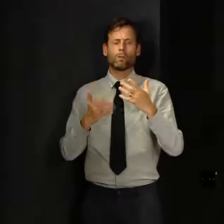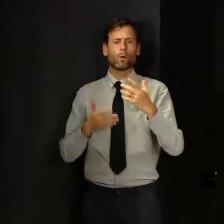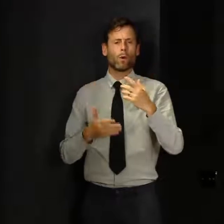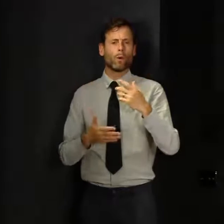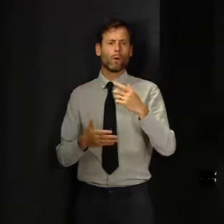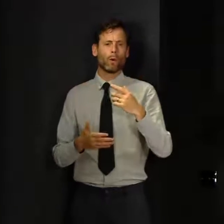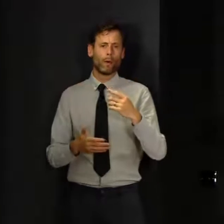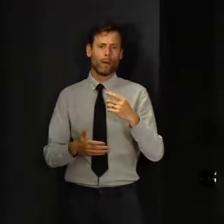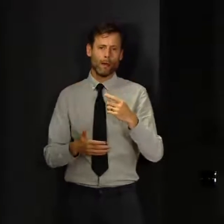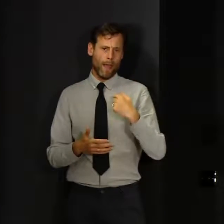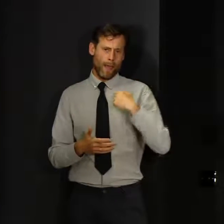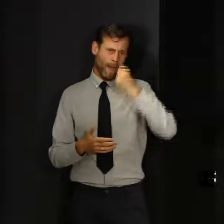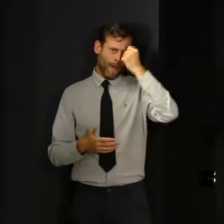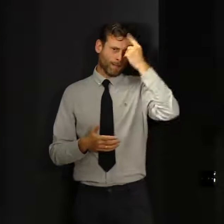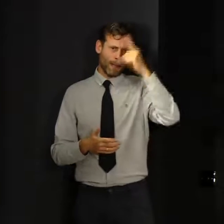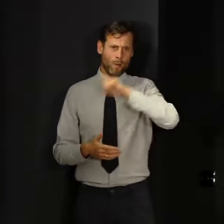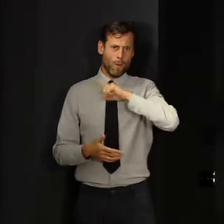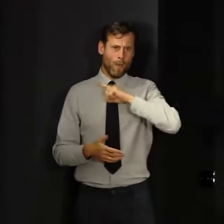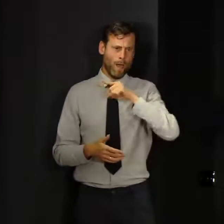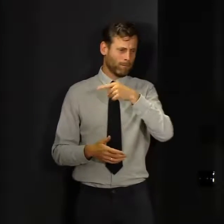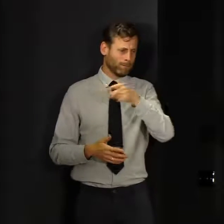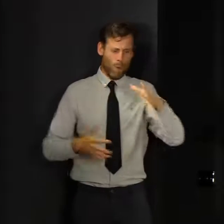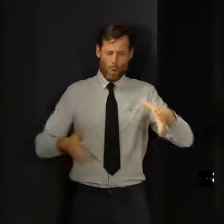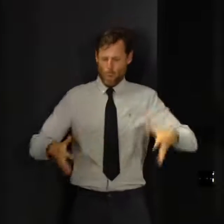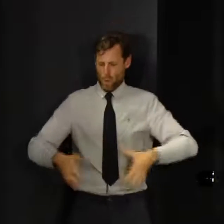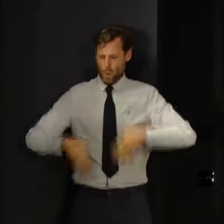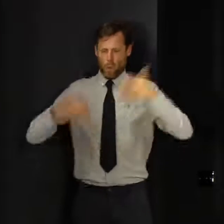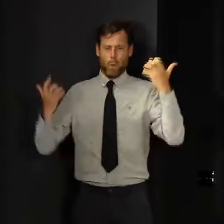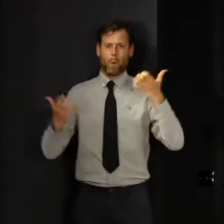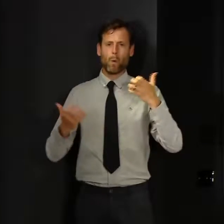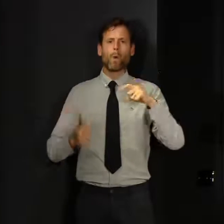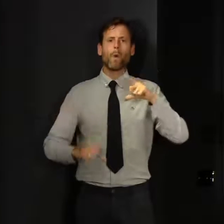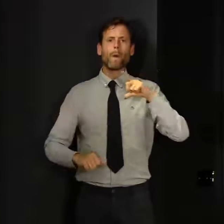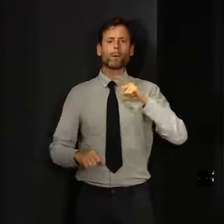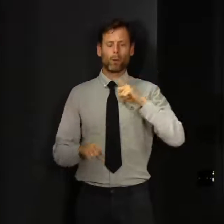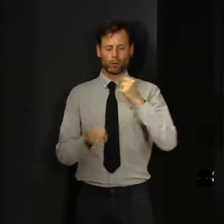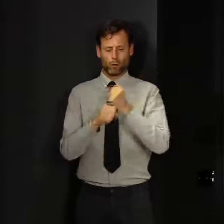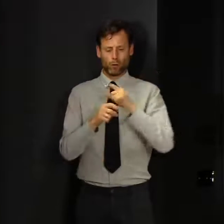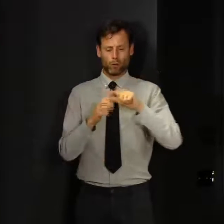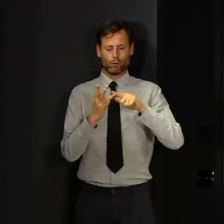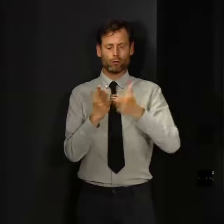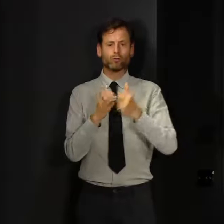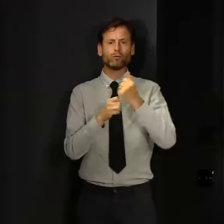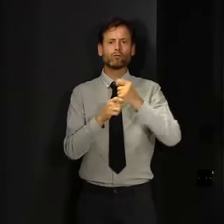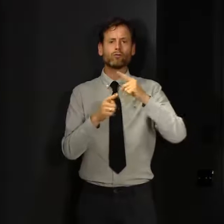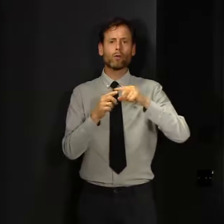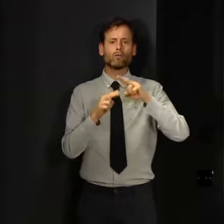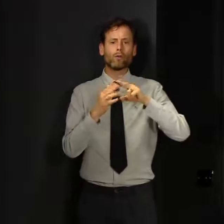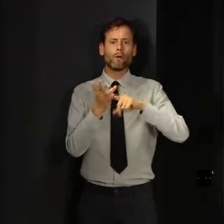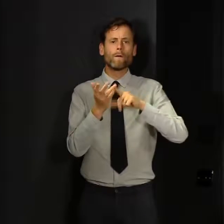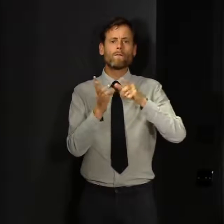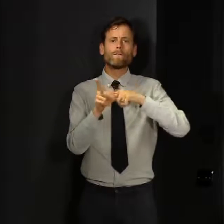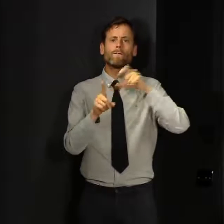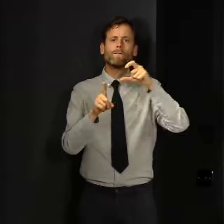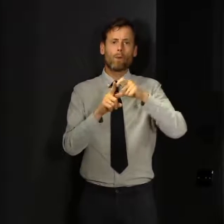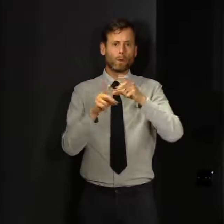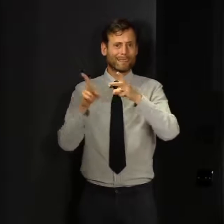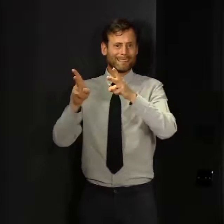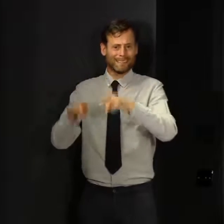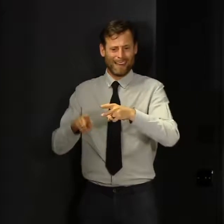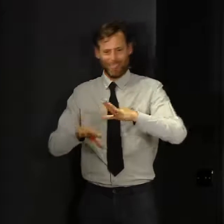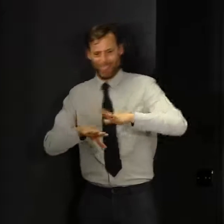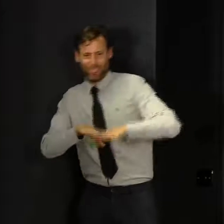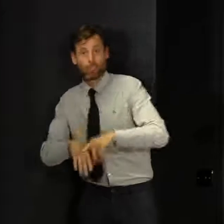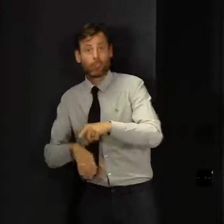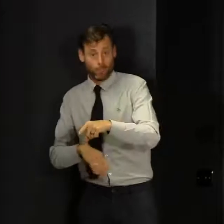the understandable anger from George Floyd's death has exposed again the sad truth that racism continues to blight